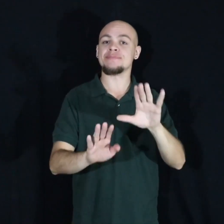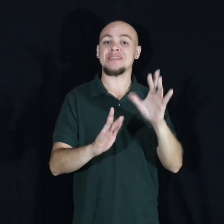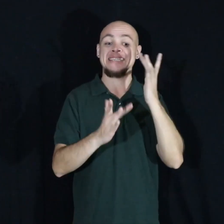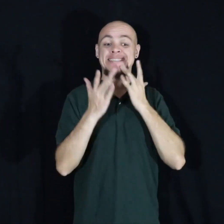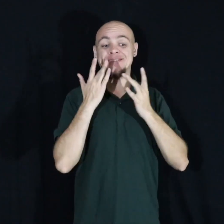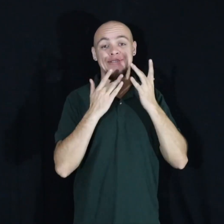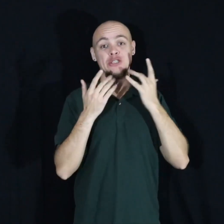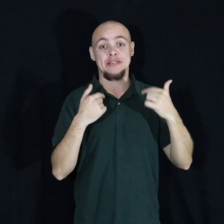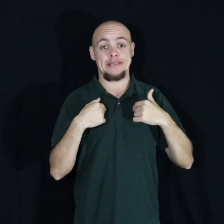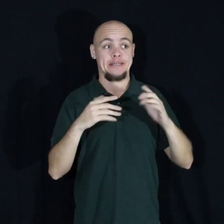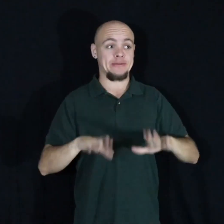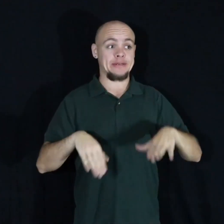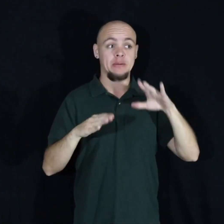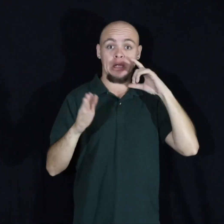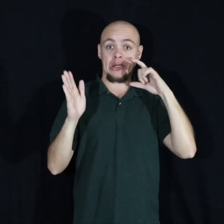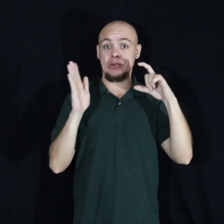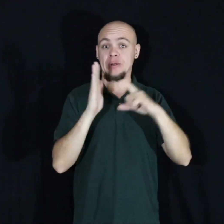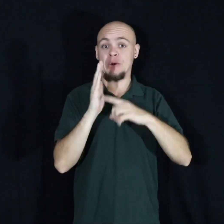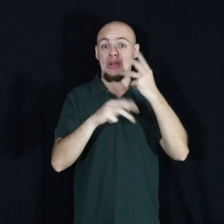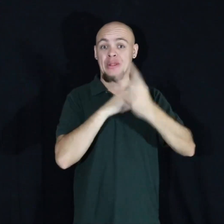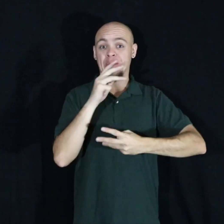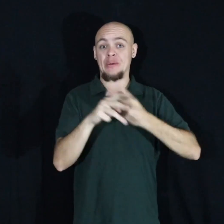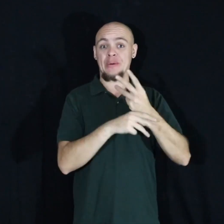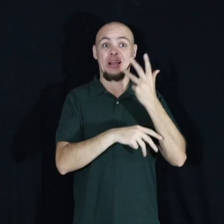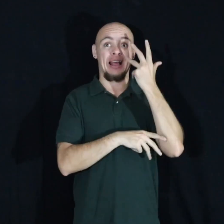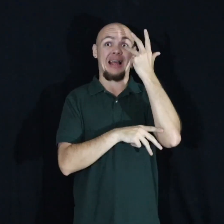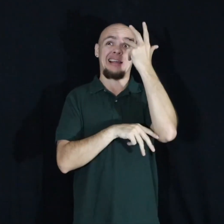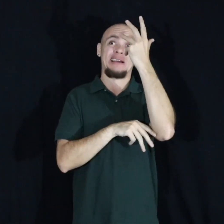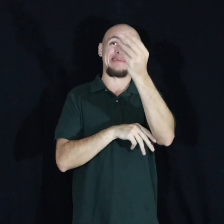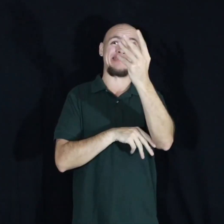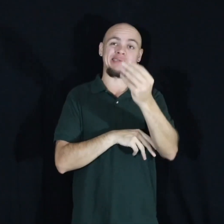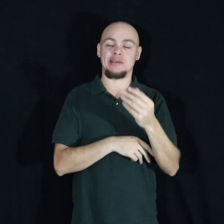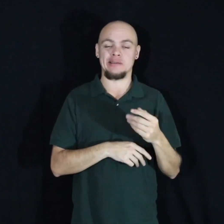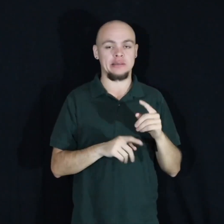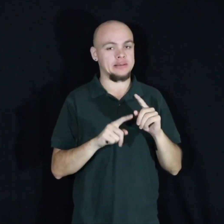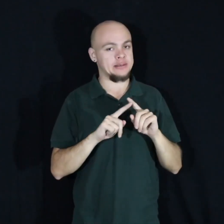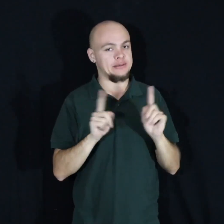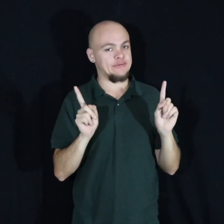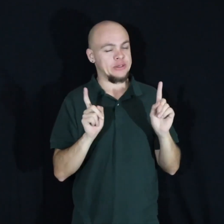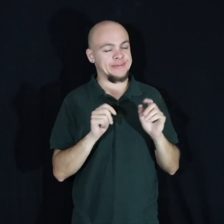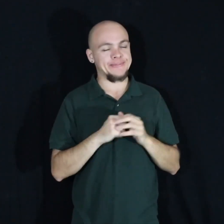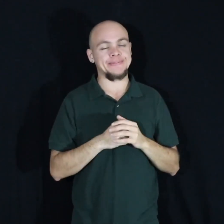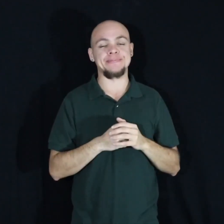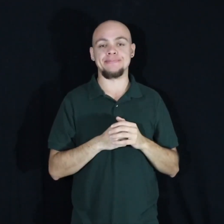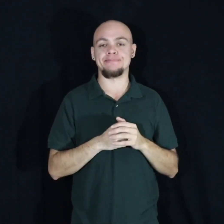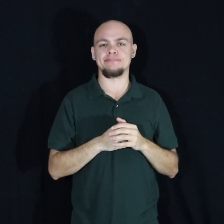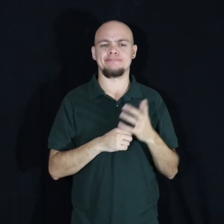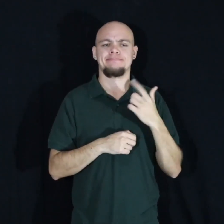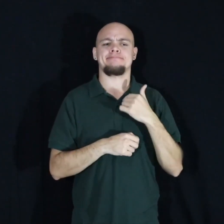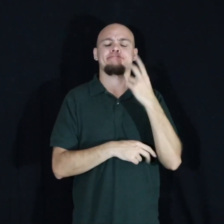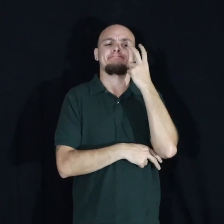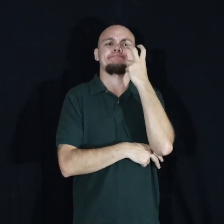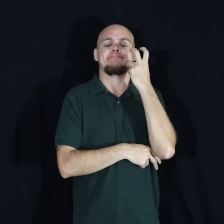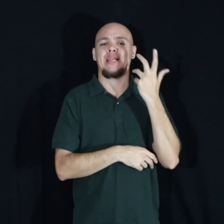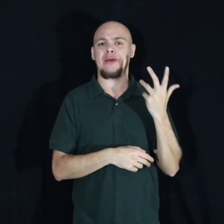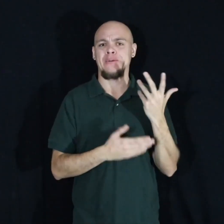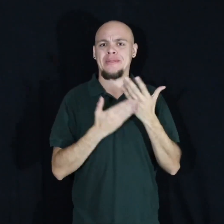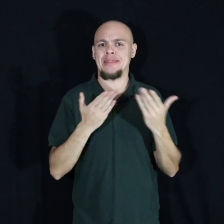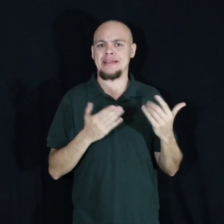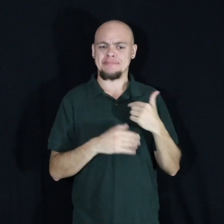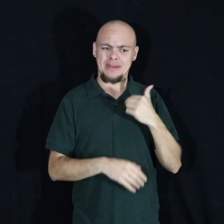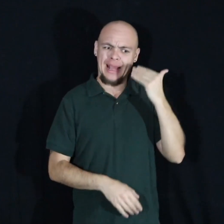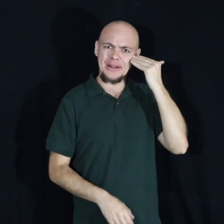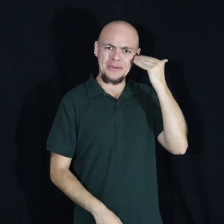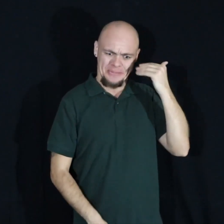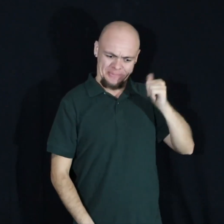Unfortunately, I would grow up to find the world outside my grandparents' home was very different. It made me question things I had come to know about